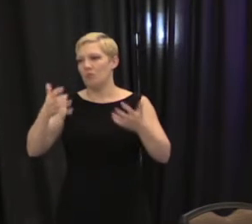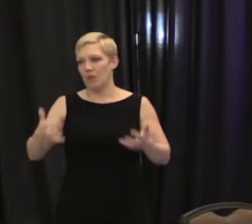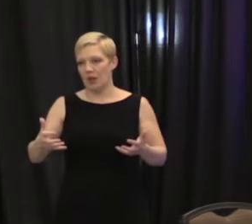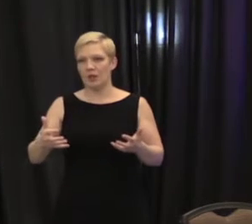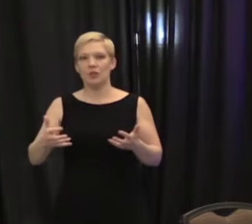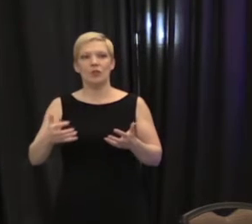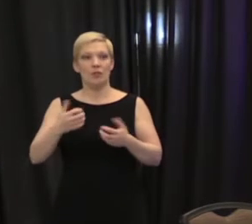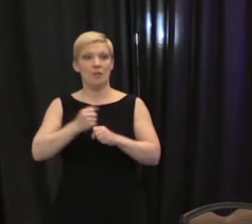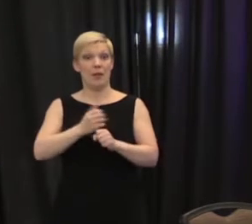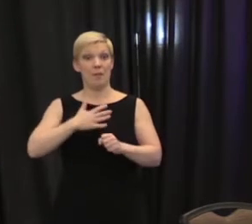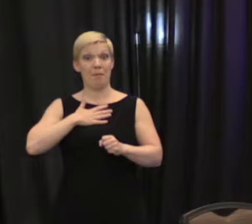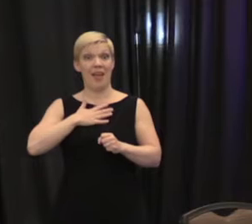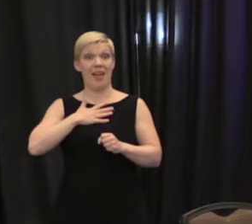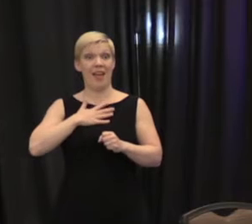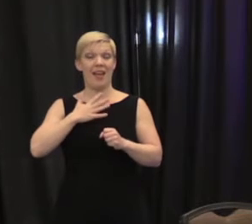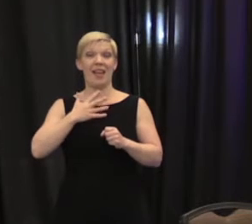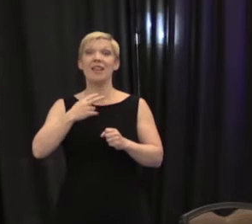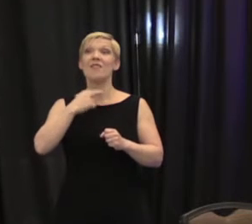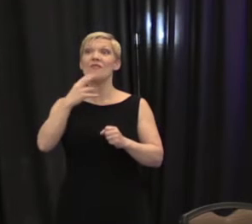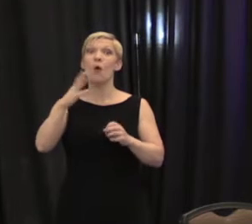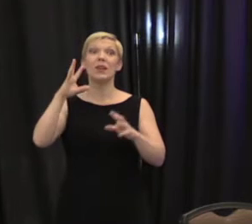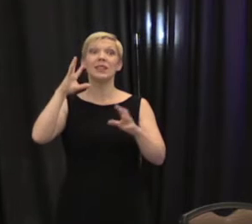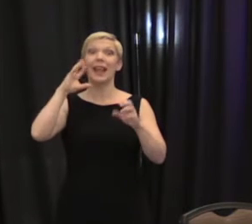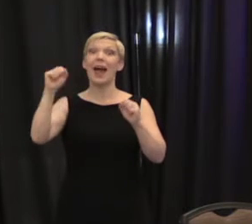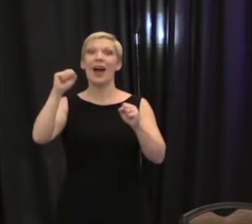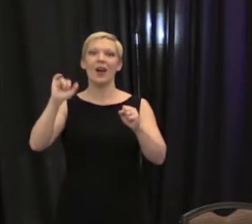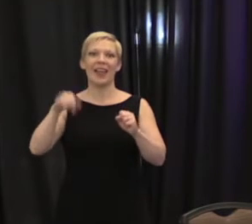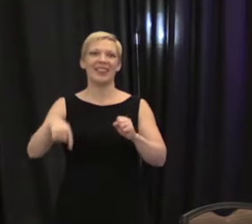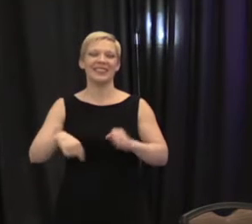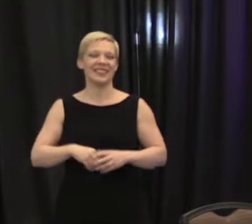making my voice as loud as it is.